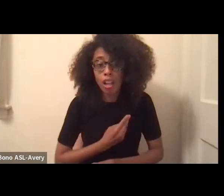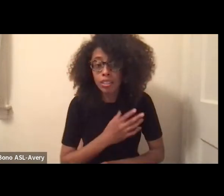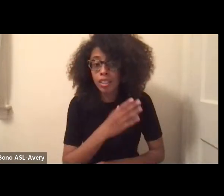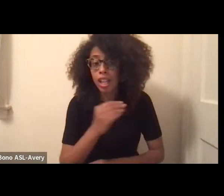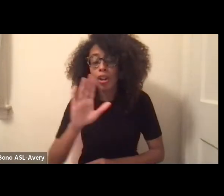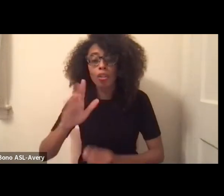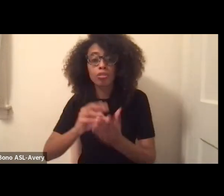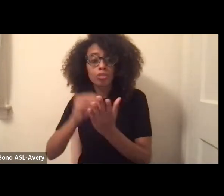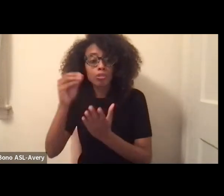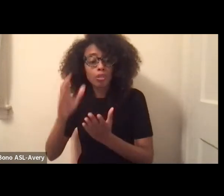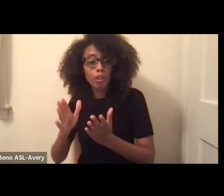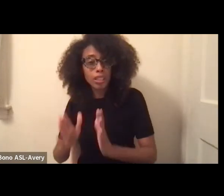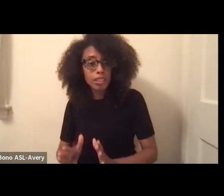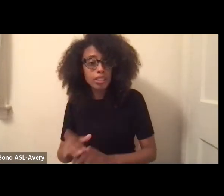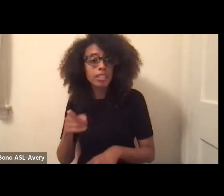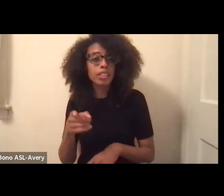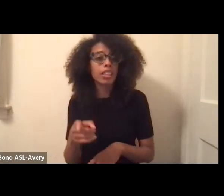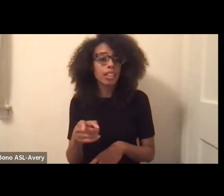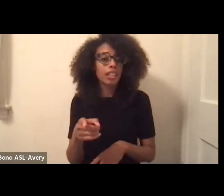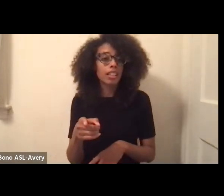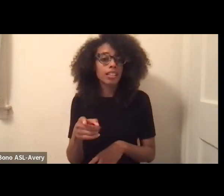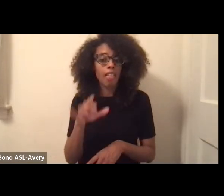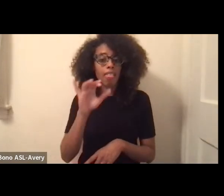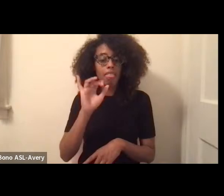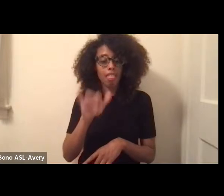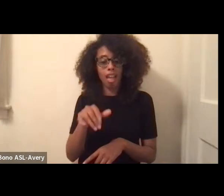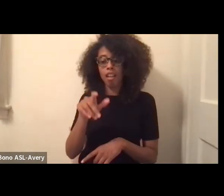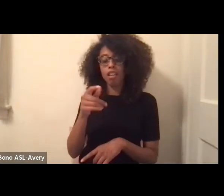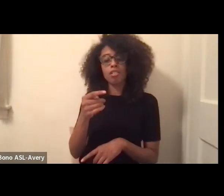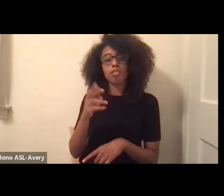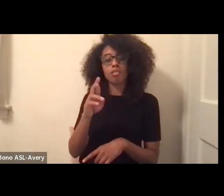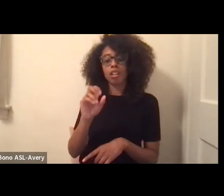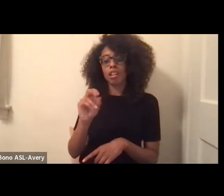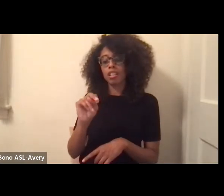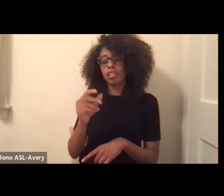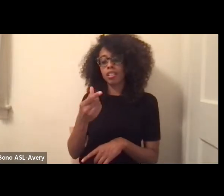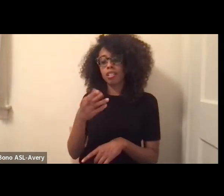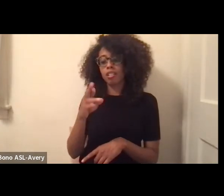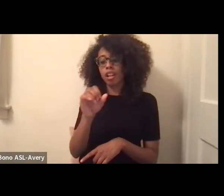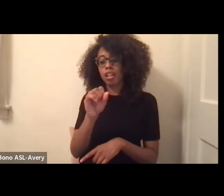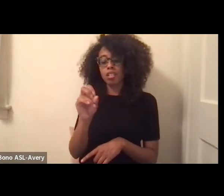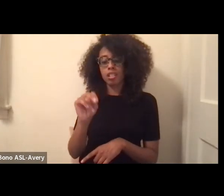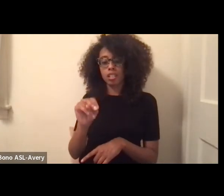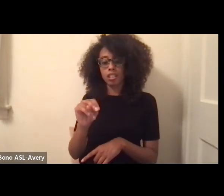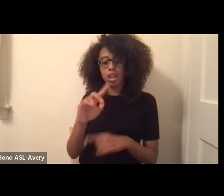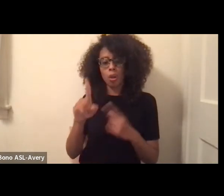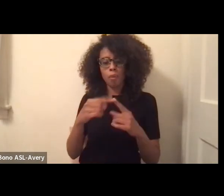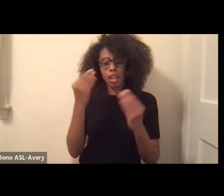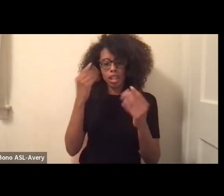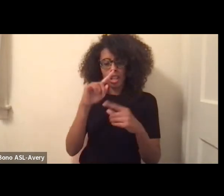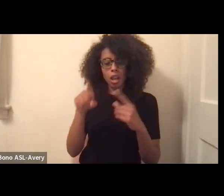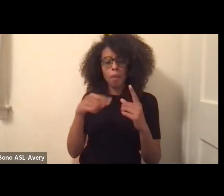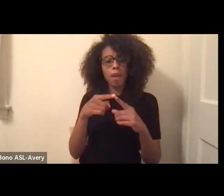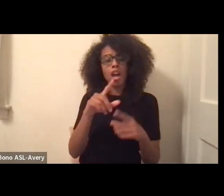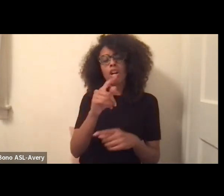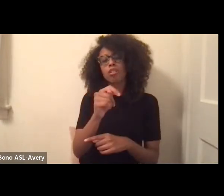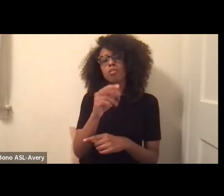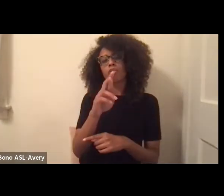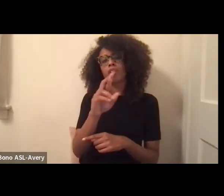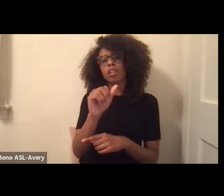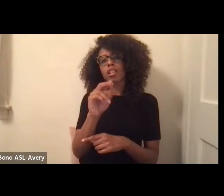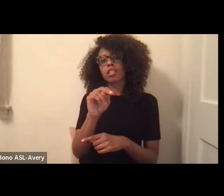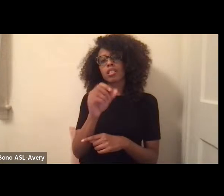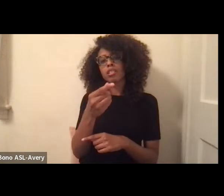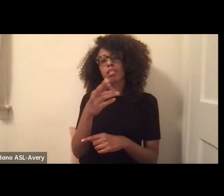students is also transgression, right? So if we think about transgression as